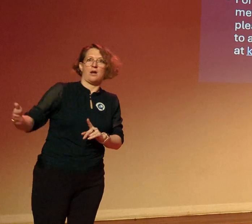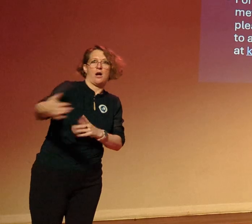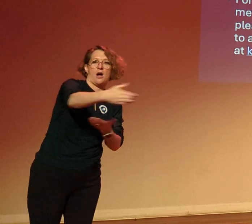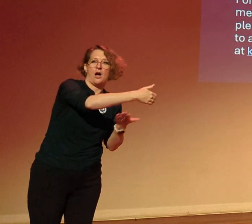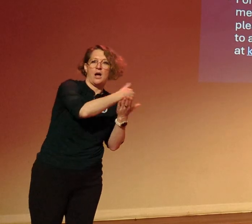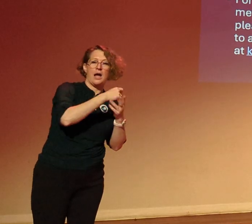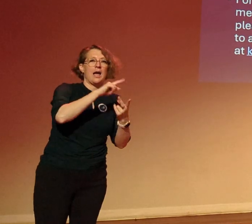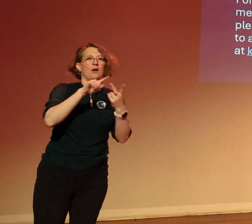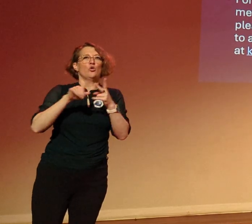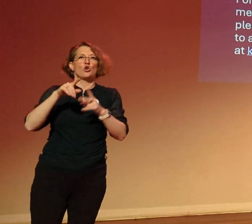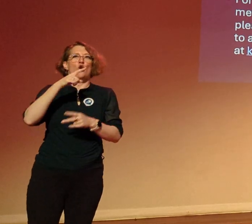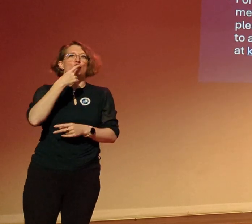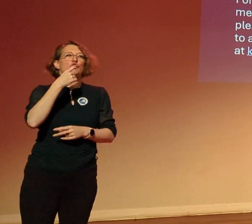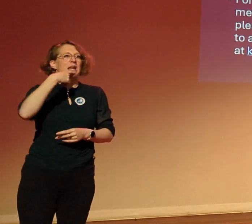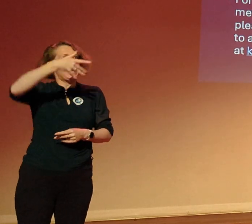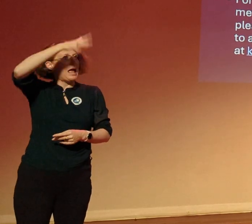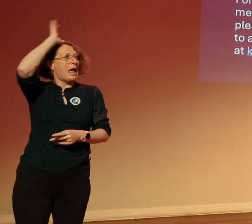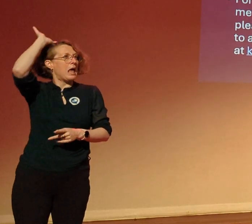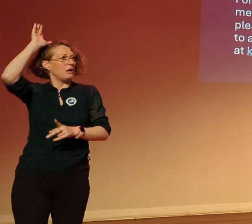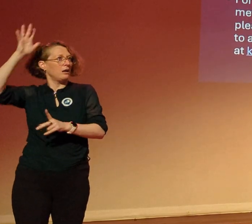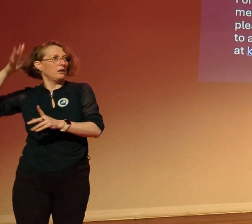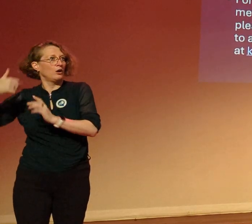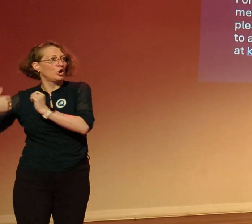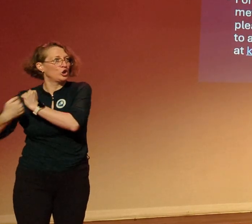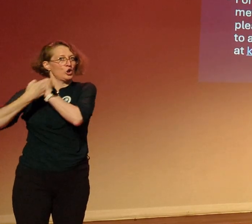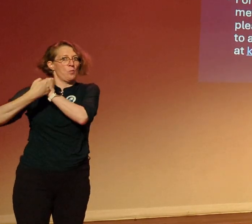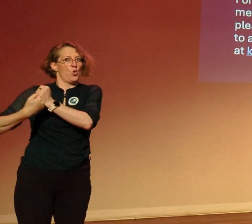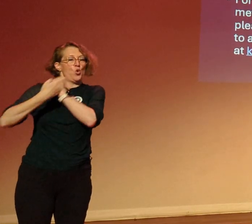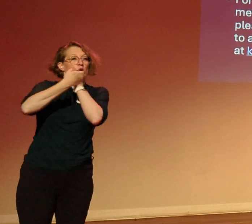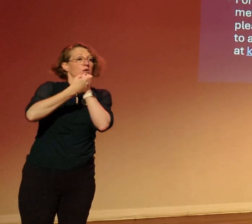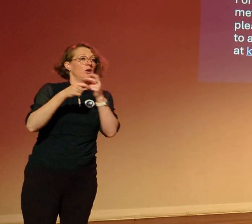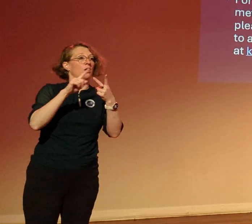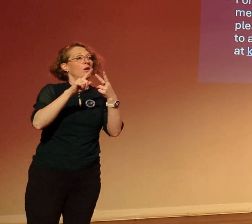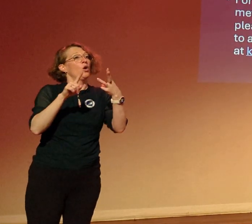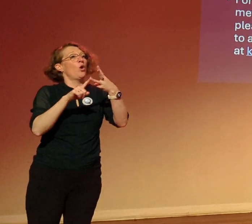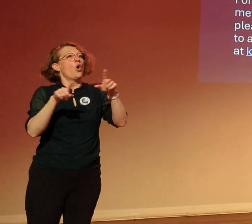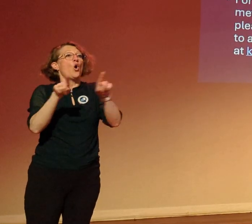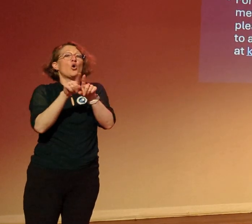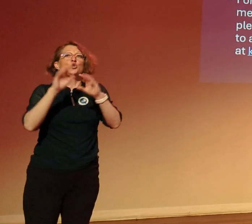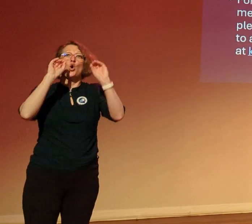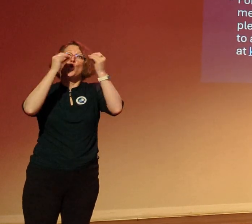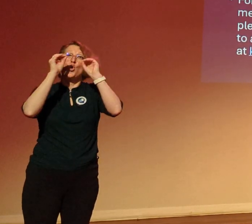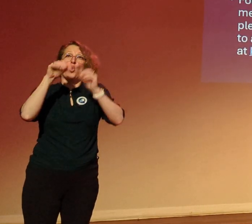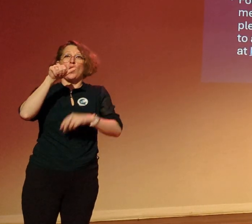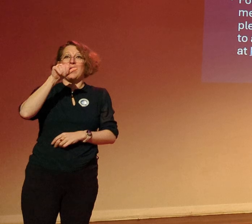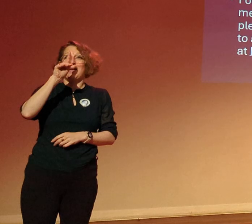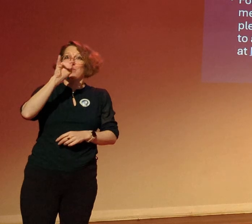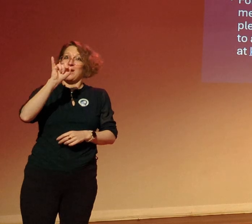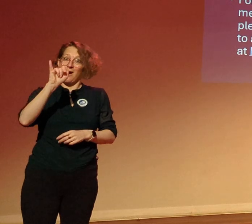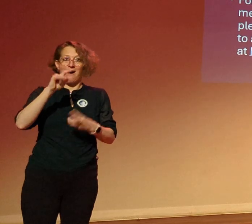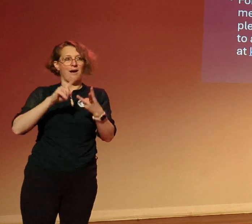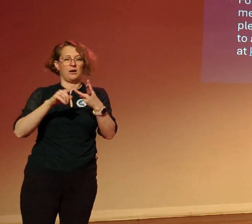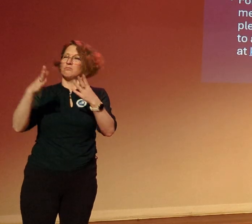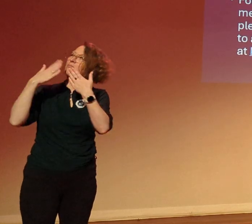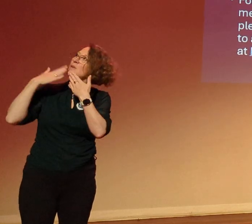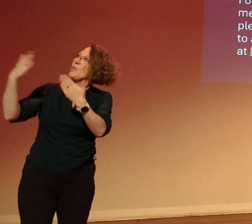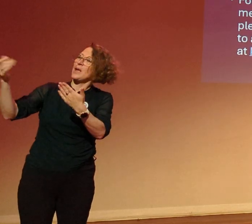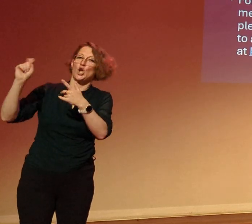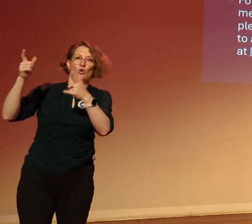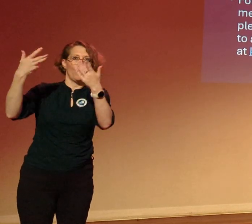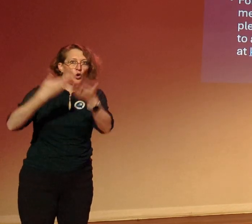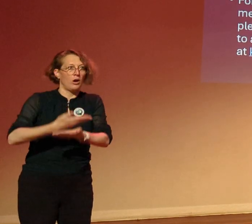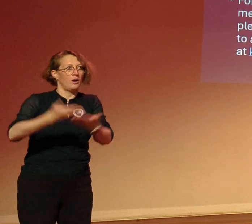Hen throughout this project. Thank you to the Google API team for making this resource available to the public.